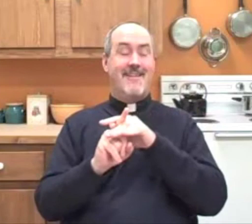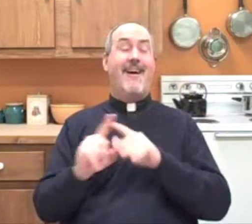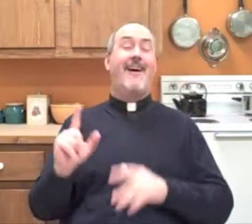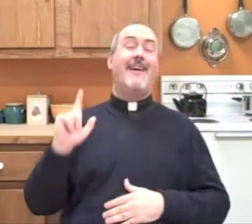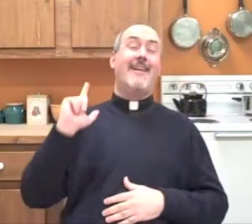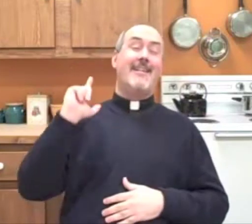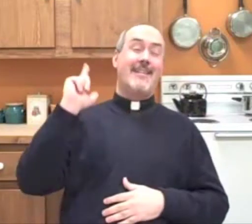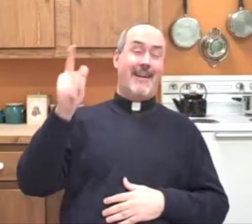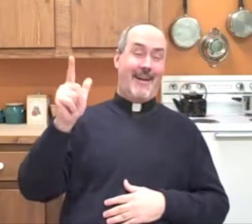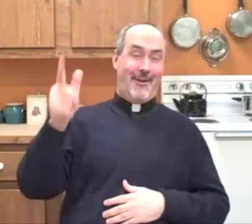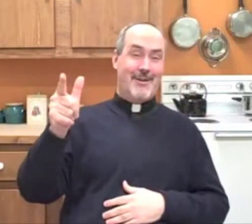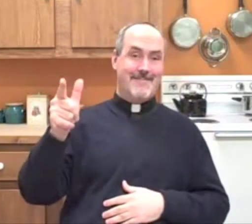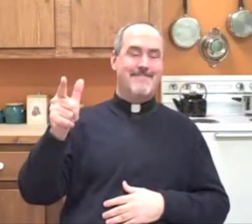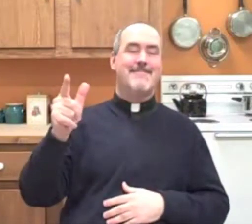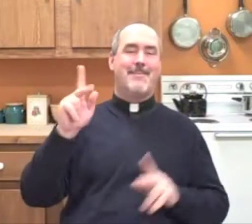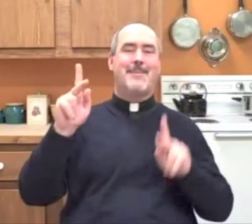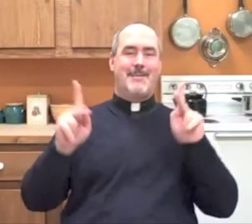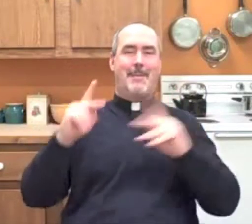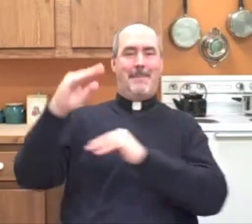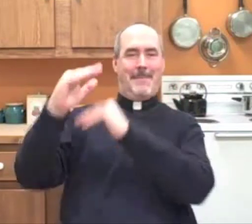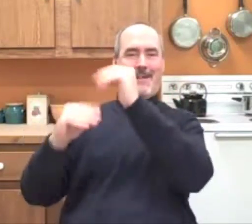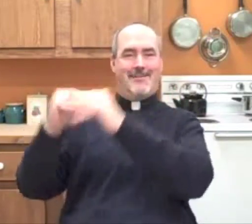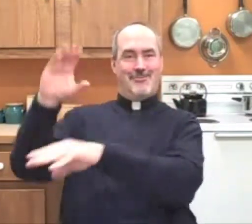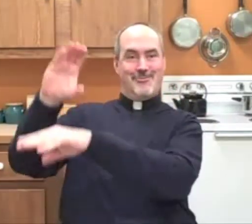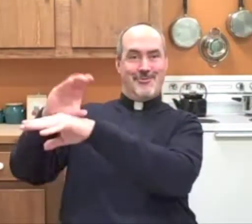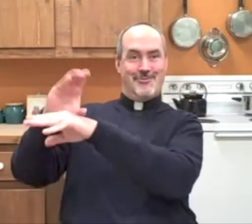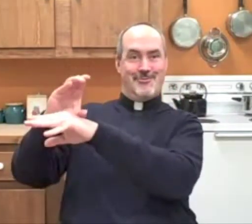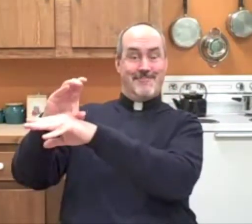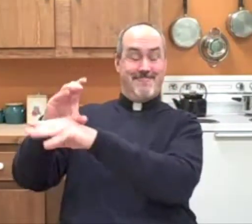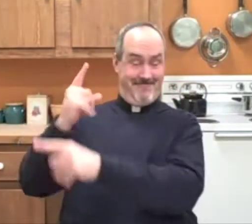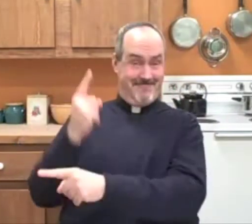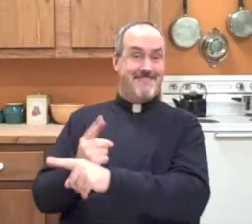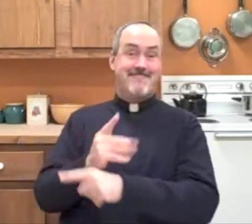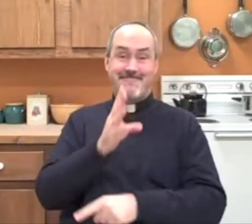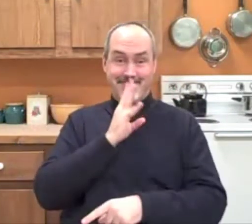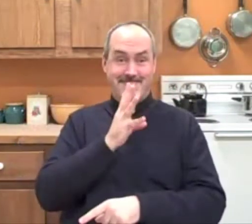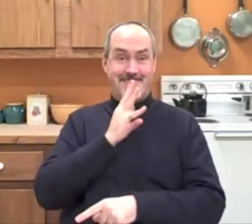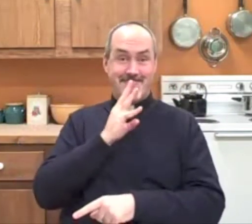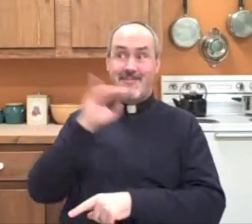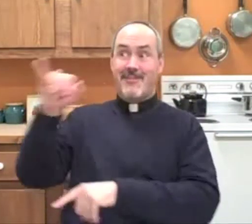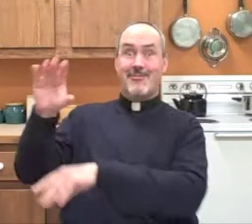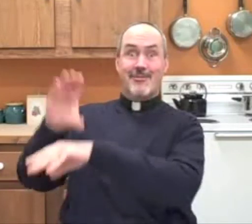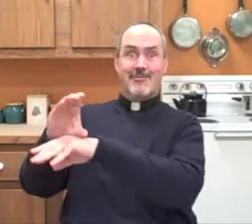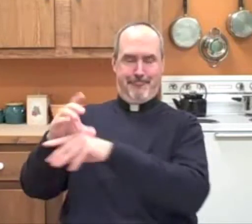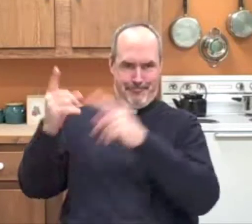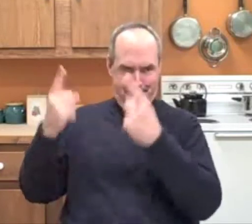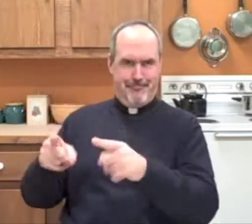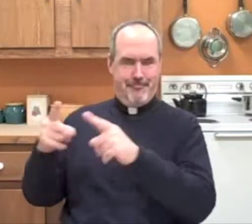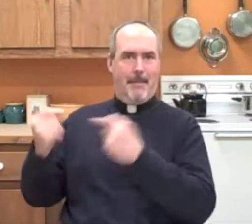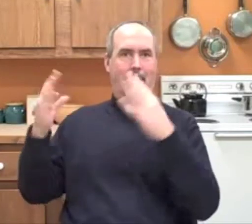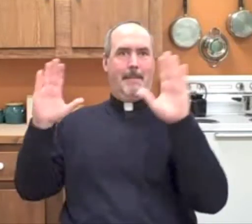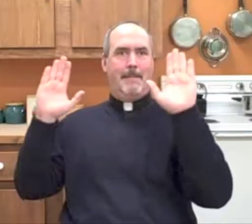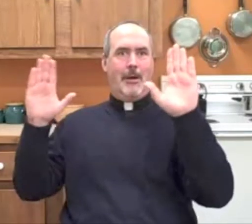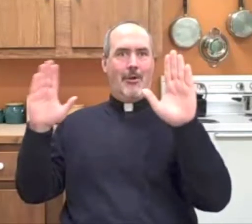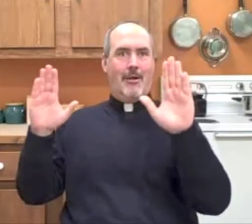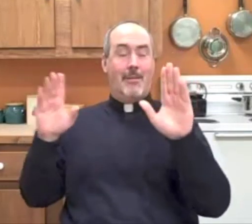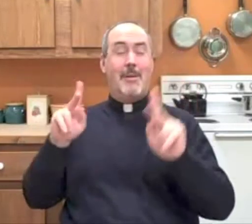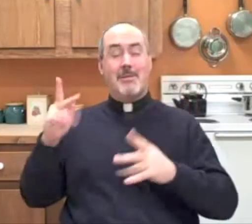After a while, the church was built, and just like she said, many, many miracles happened. Many sick people